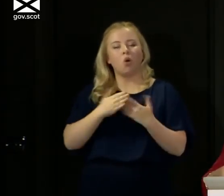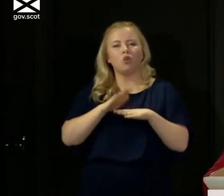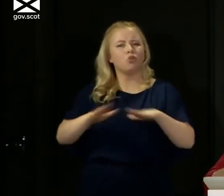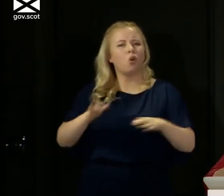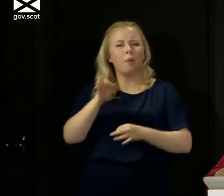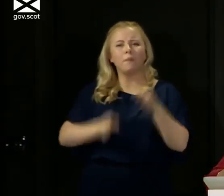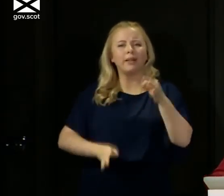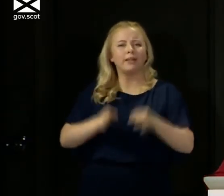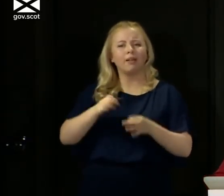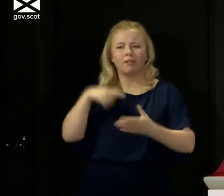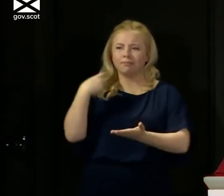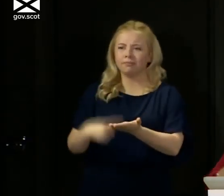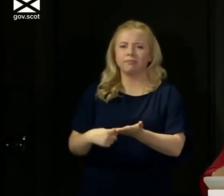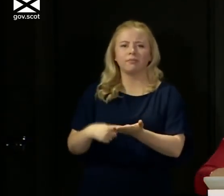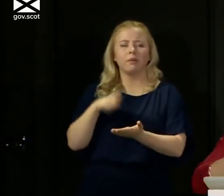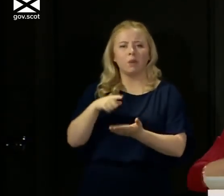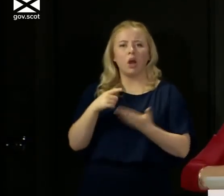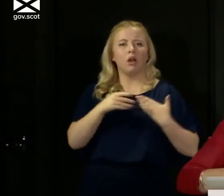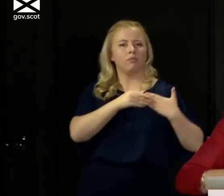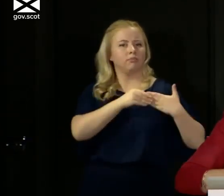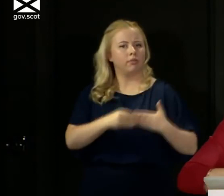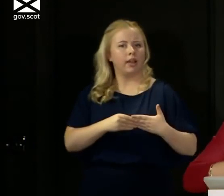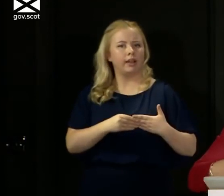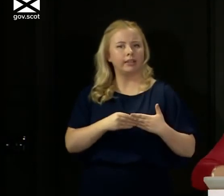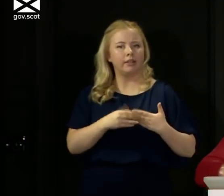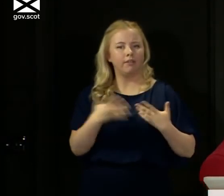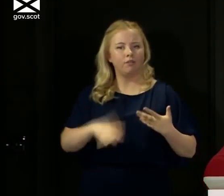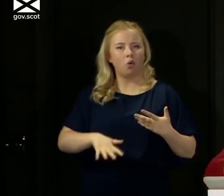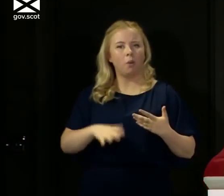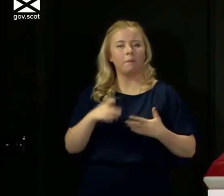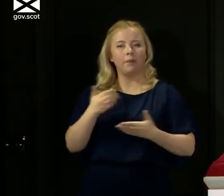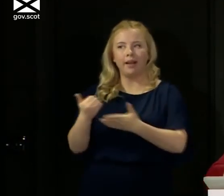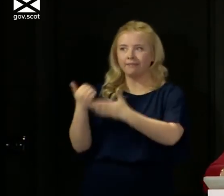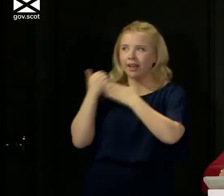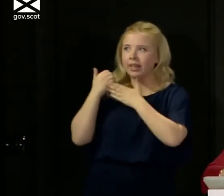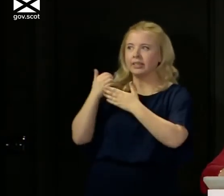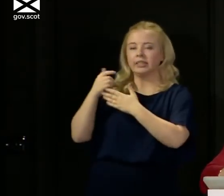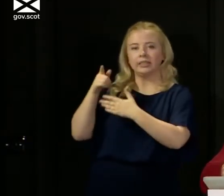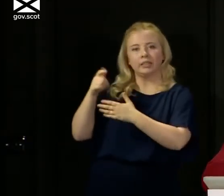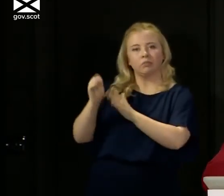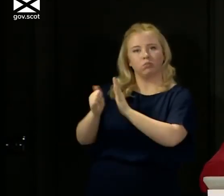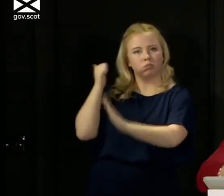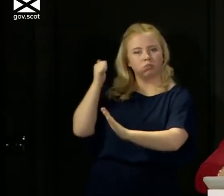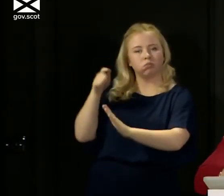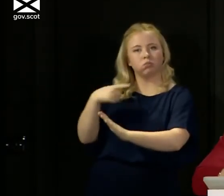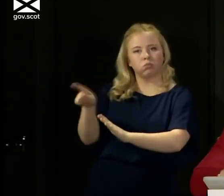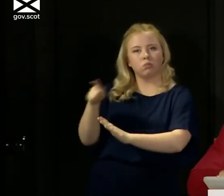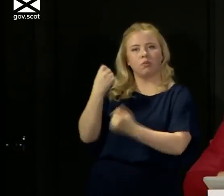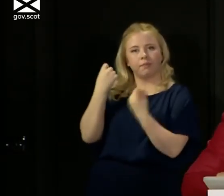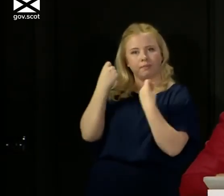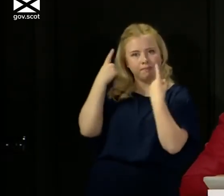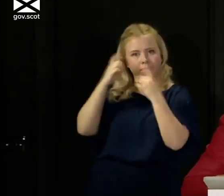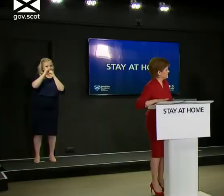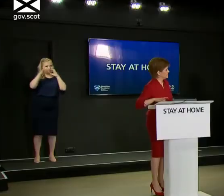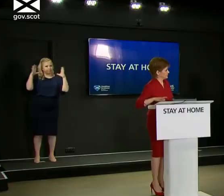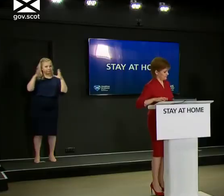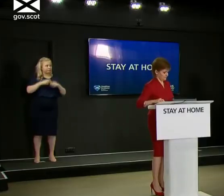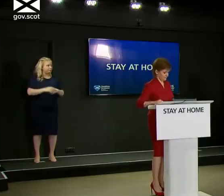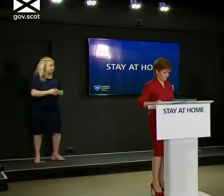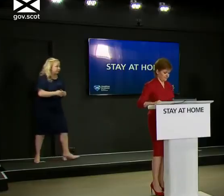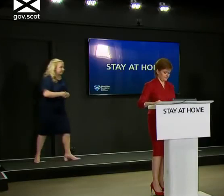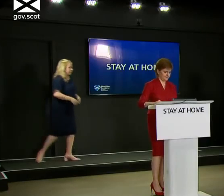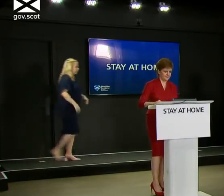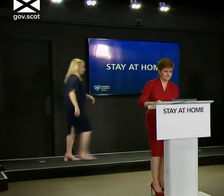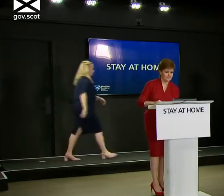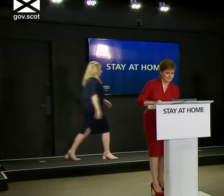a political decision. This is driven by advice that we get from clinicians who understand these conditions best. These